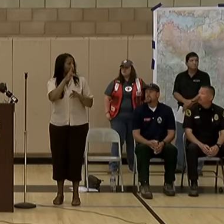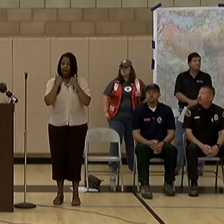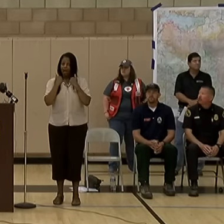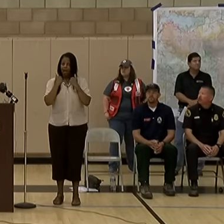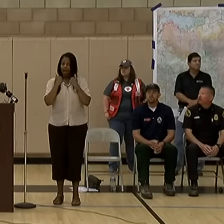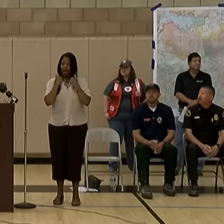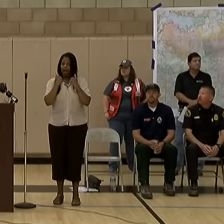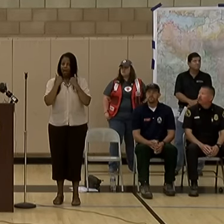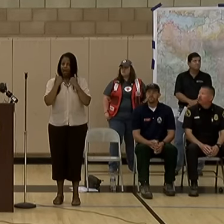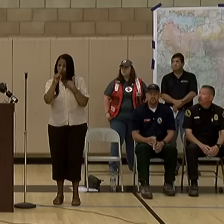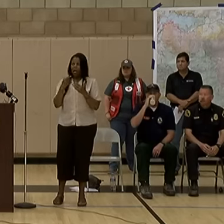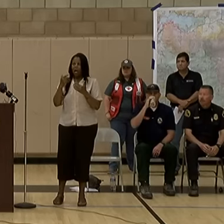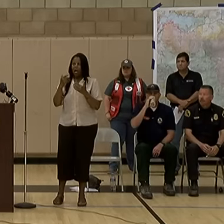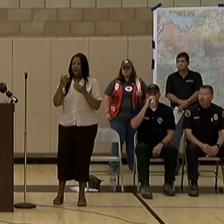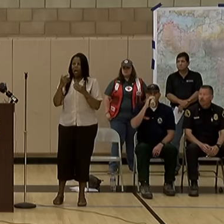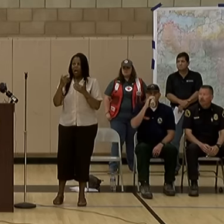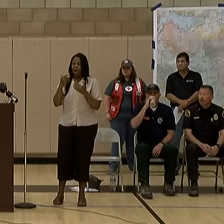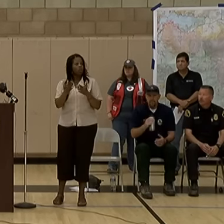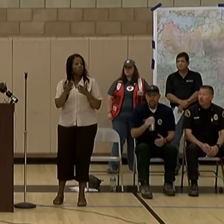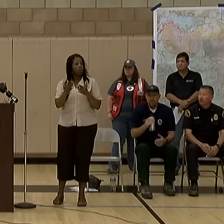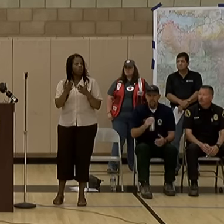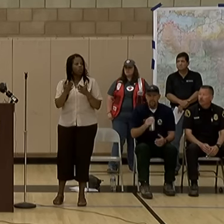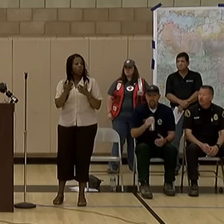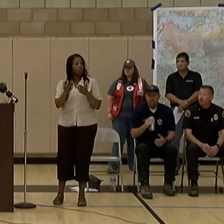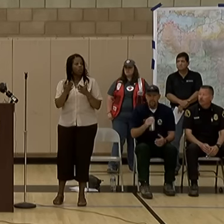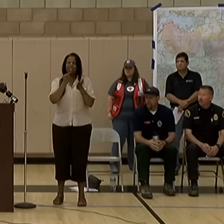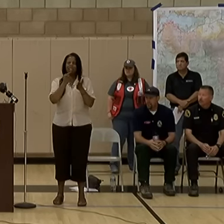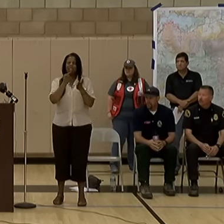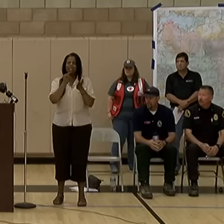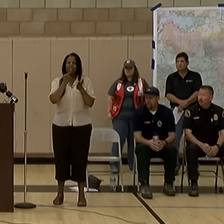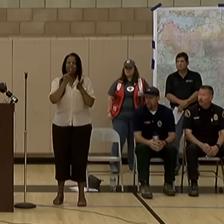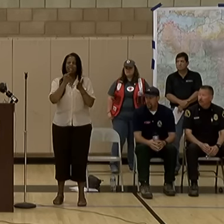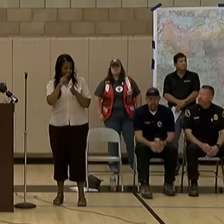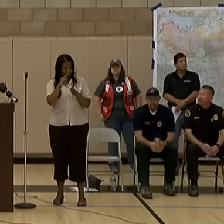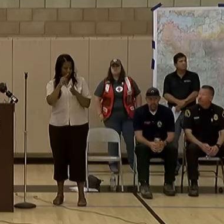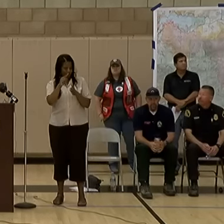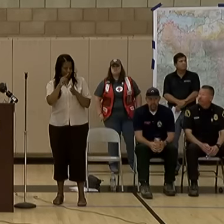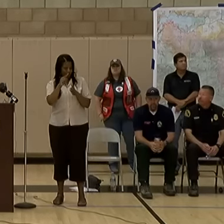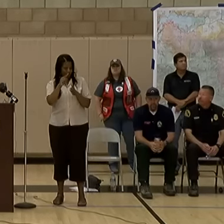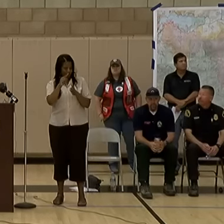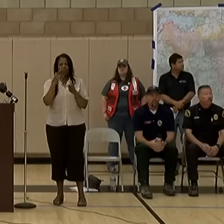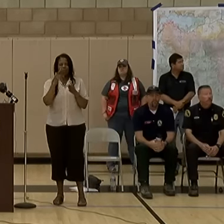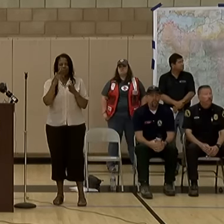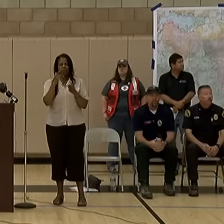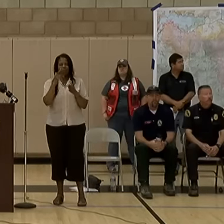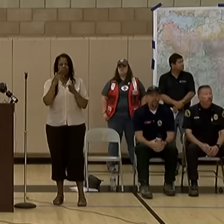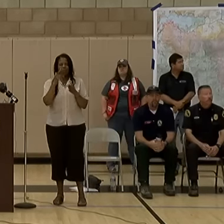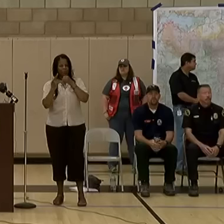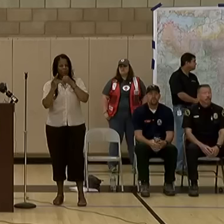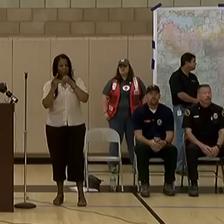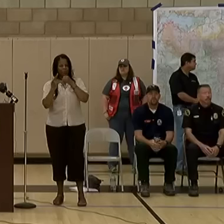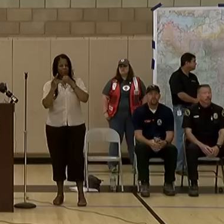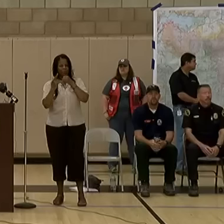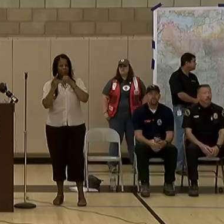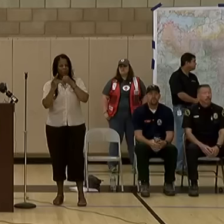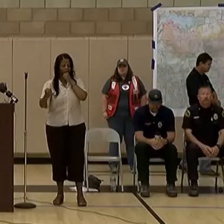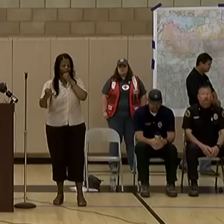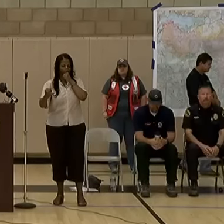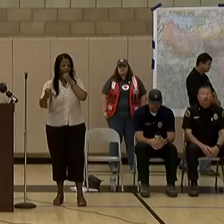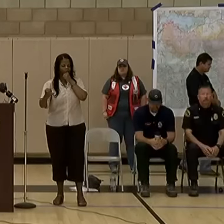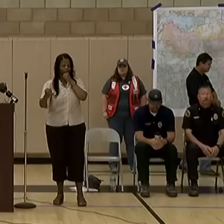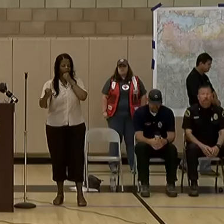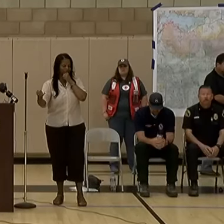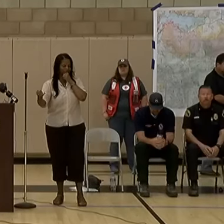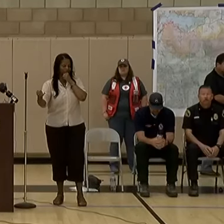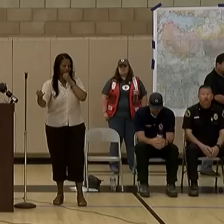to do is I don't question once I hear it, and make sure that we get the right person to answer that, and if we